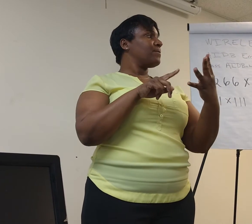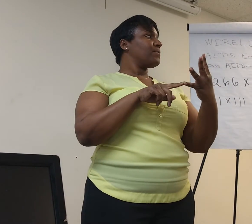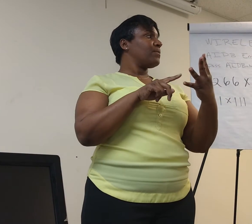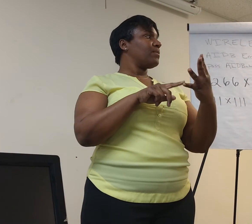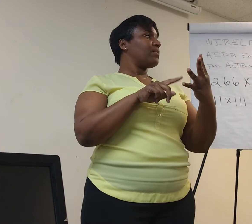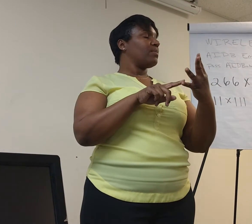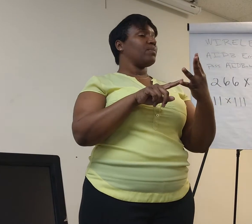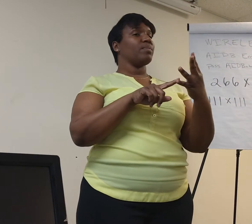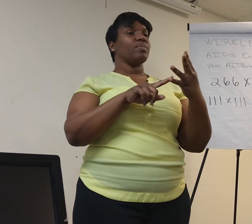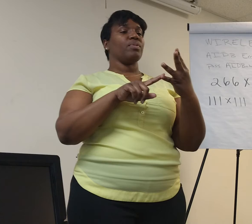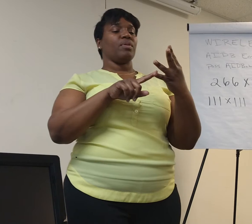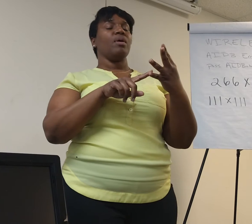water hardness,